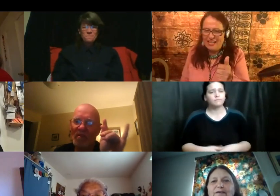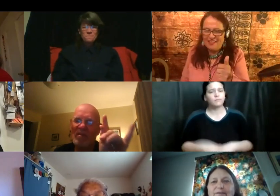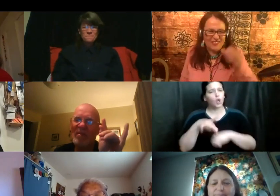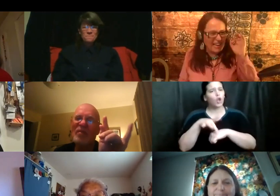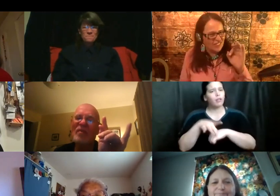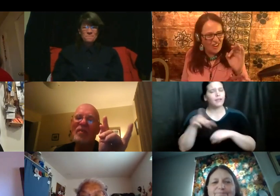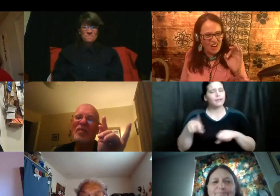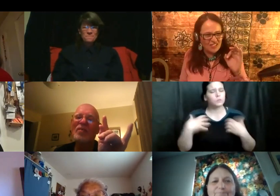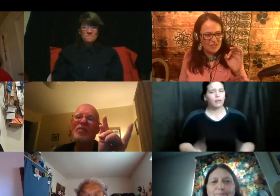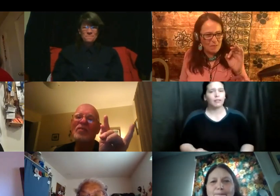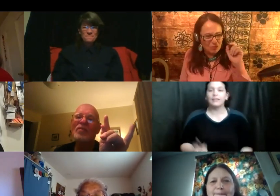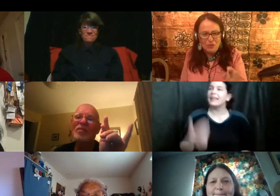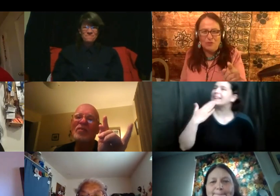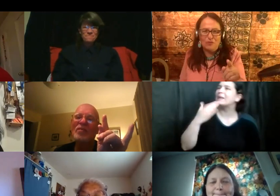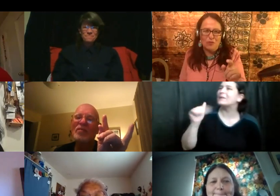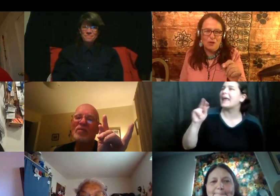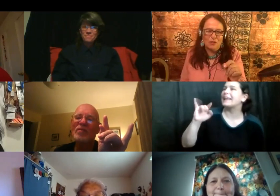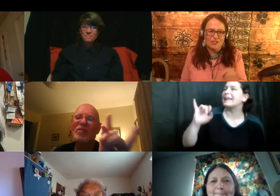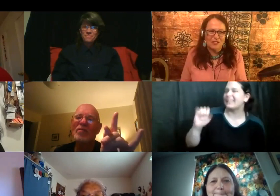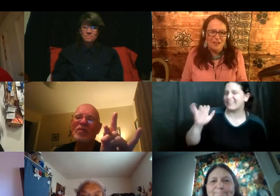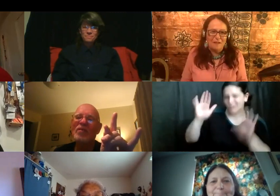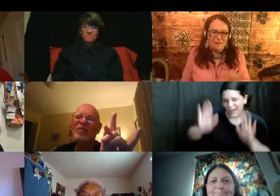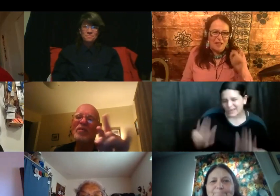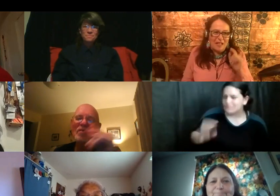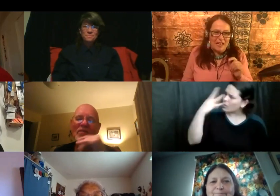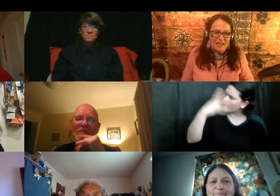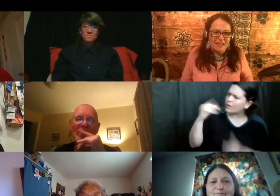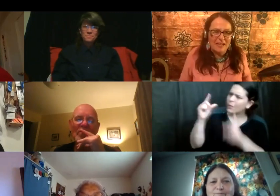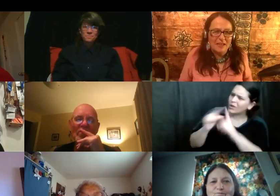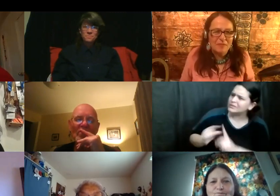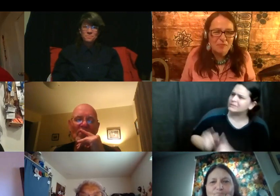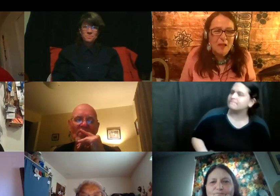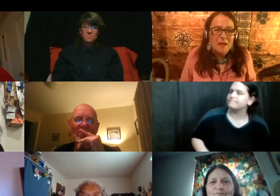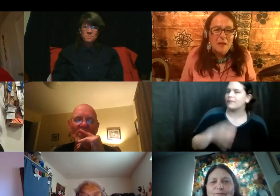Annie. That is awesome. Beautiful. And